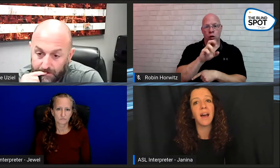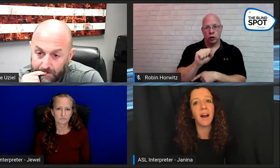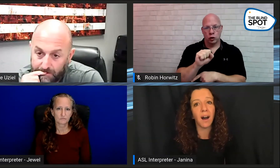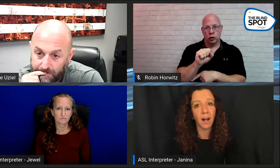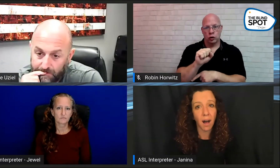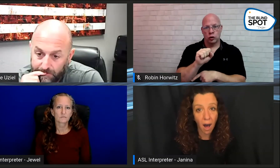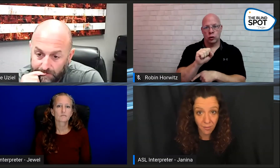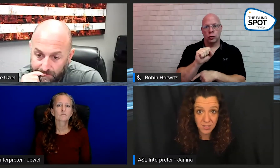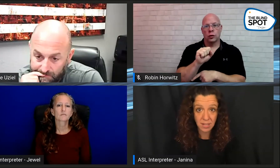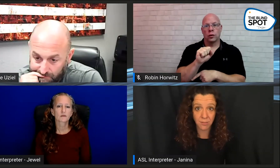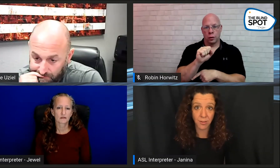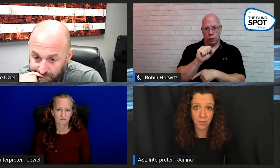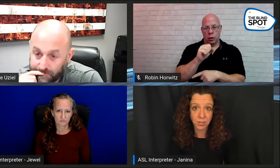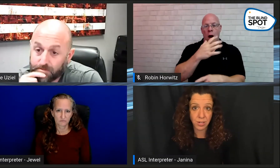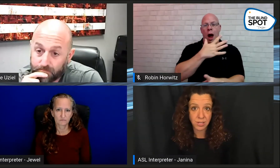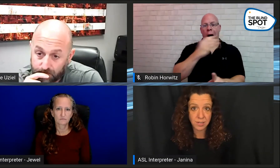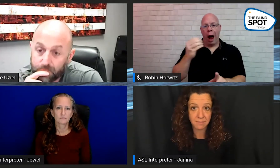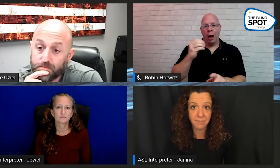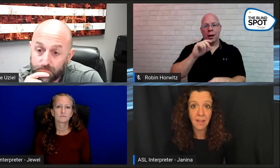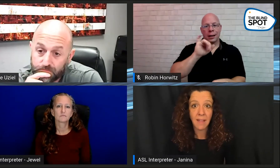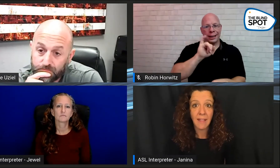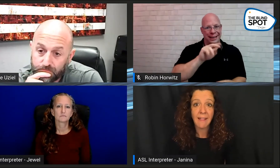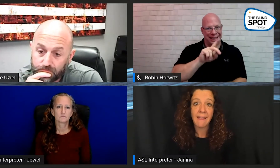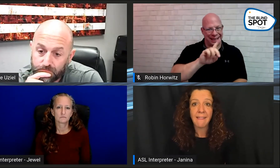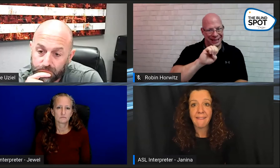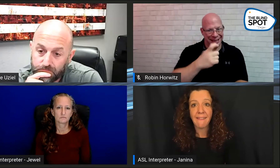use often for futures